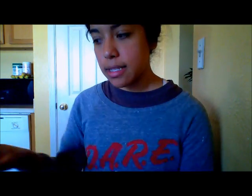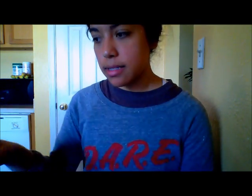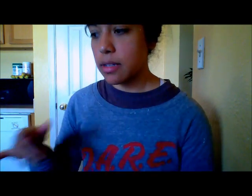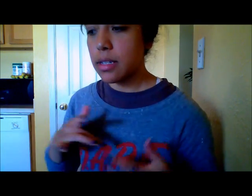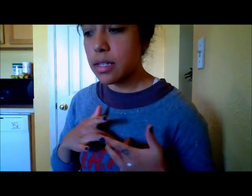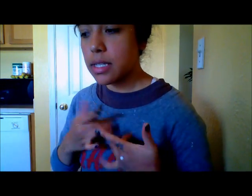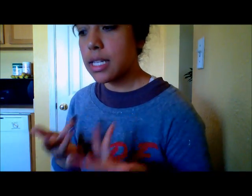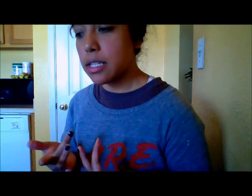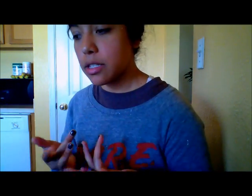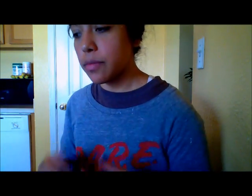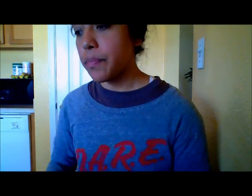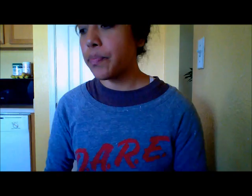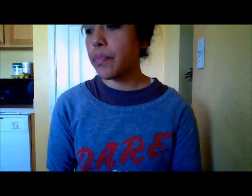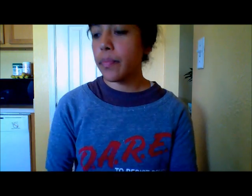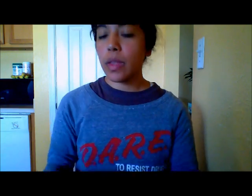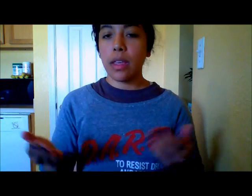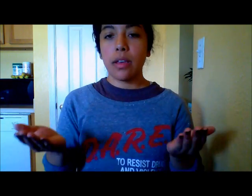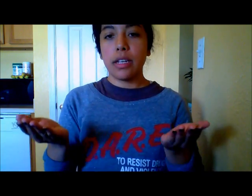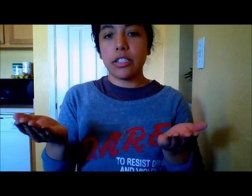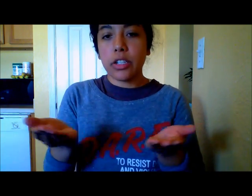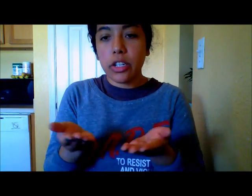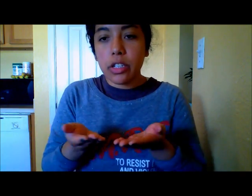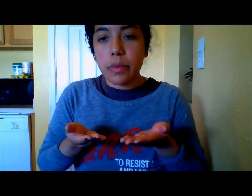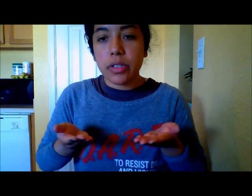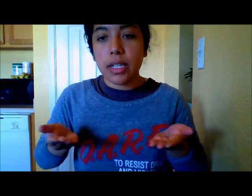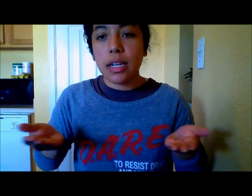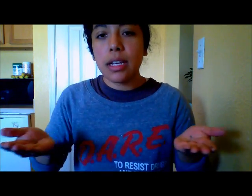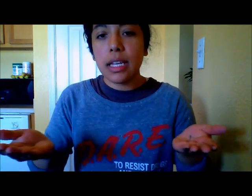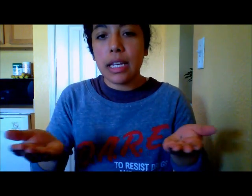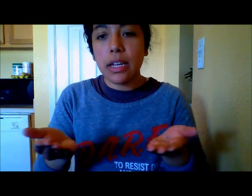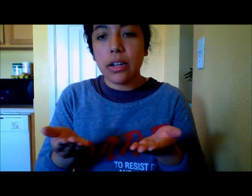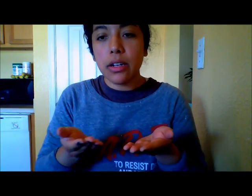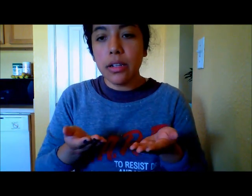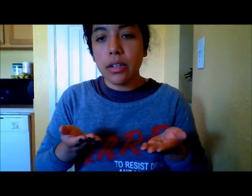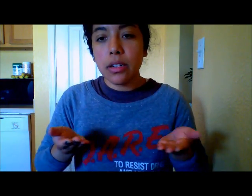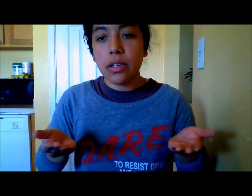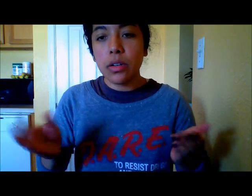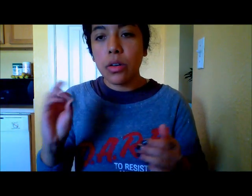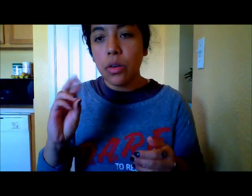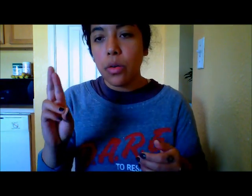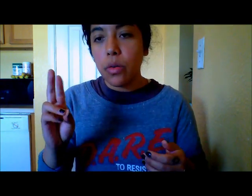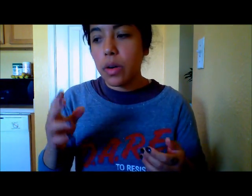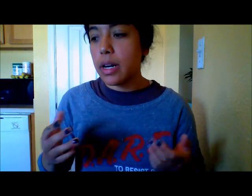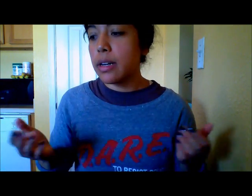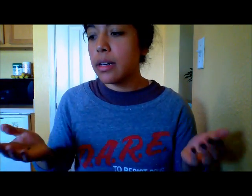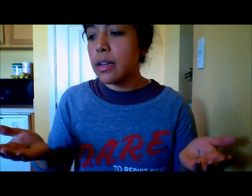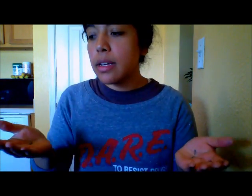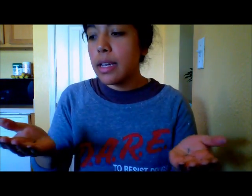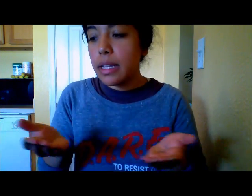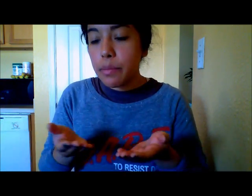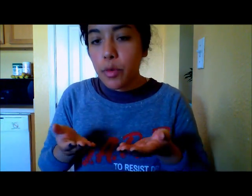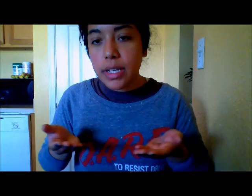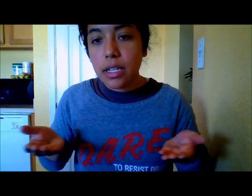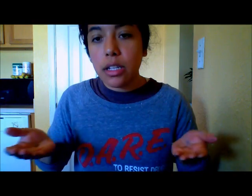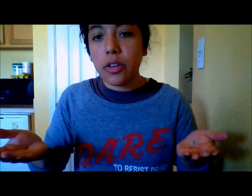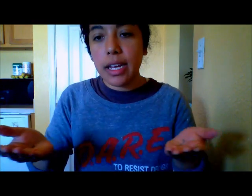chest. Tend to. In a circular motion, here or in the present